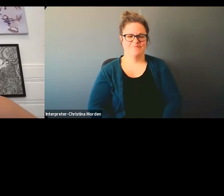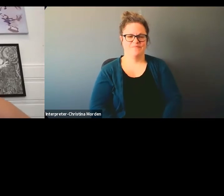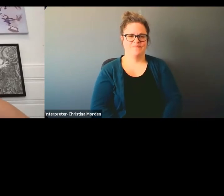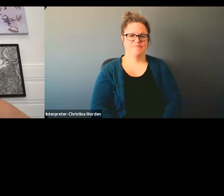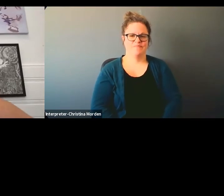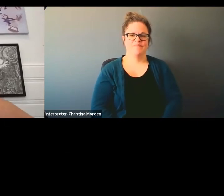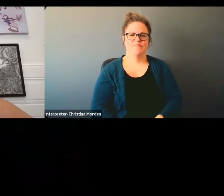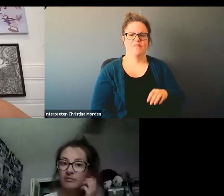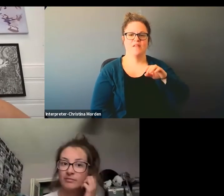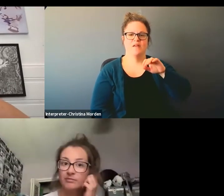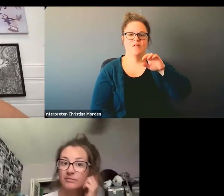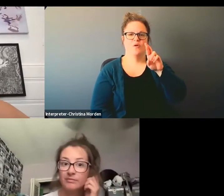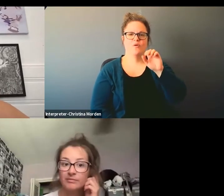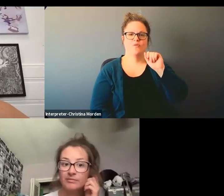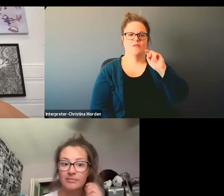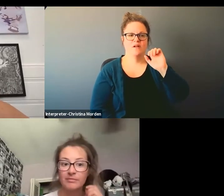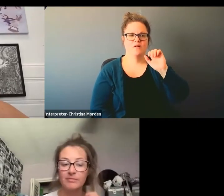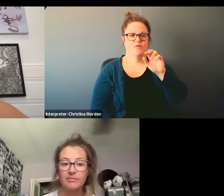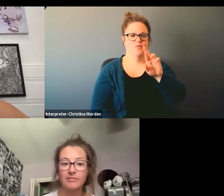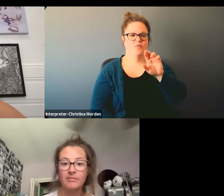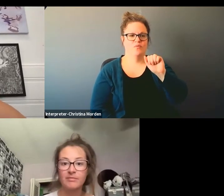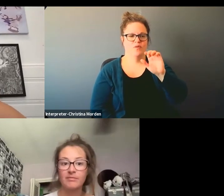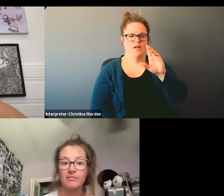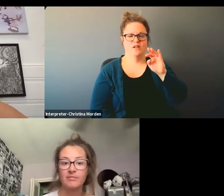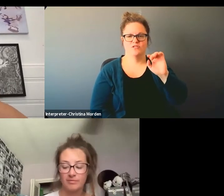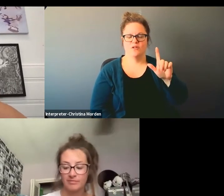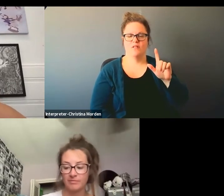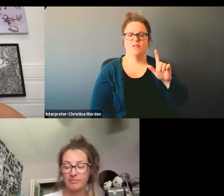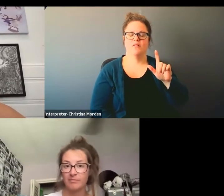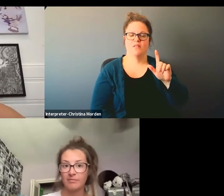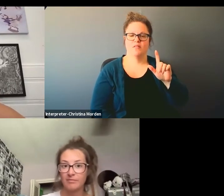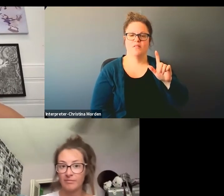I just want to say that's super exciting about the